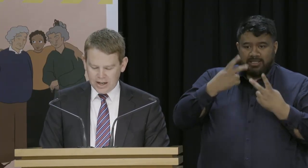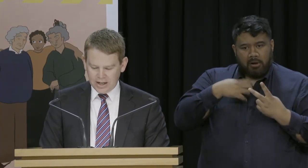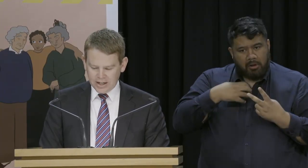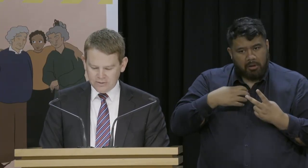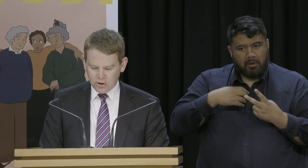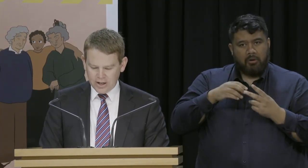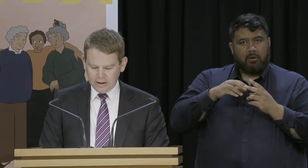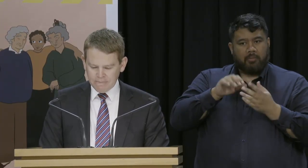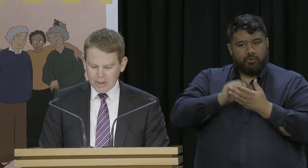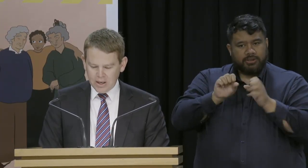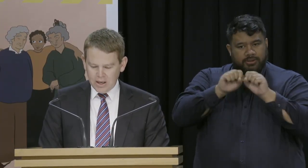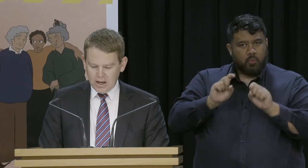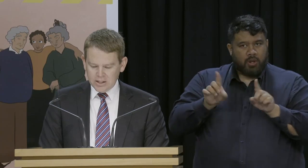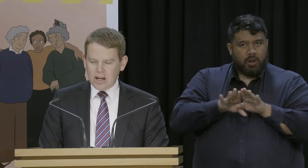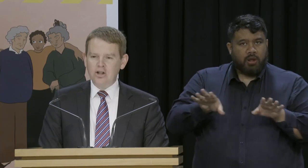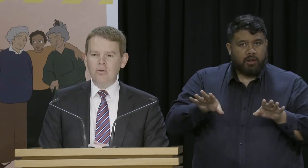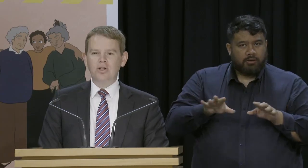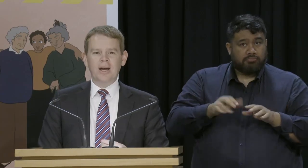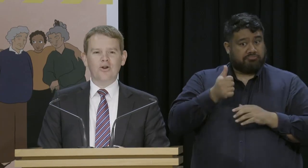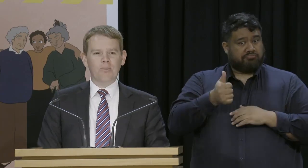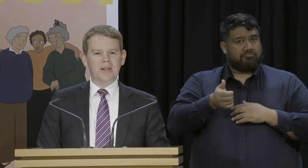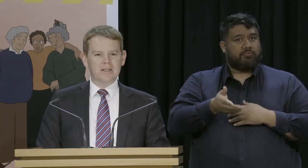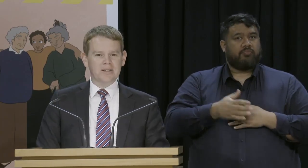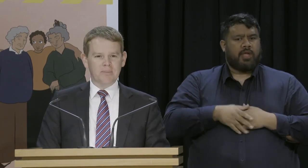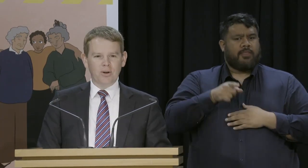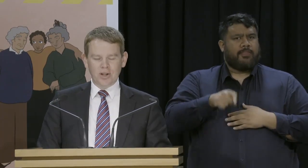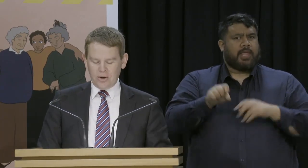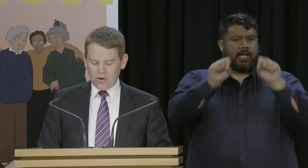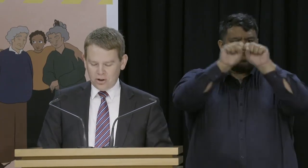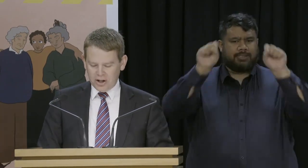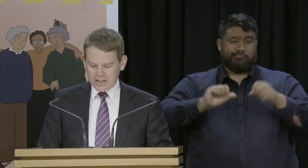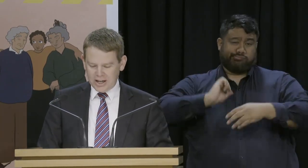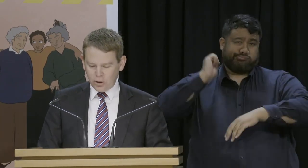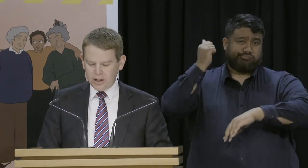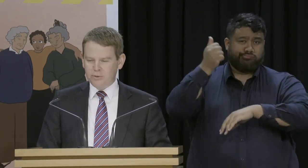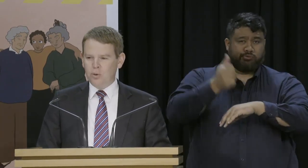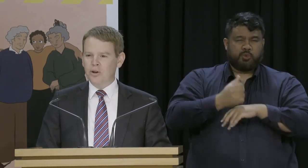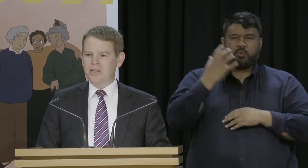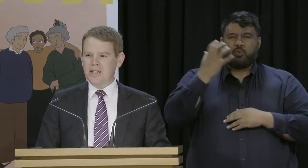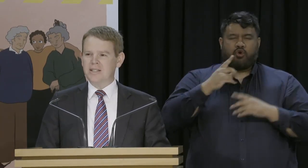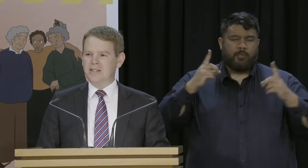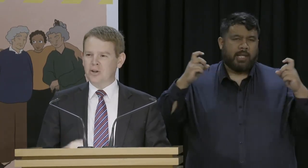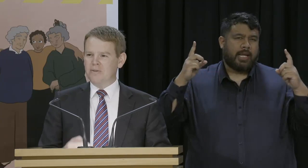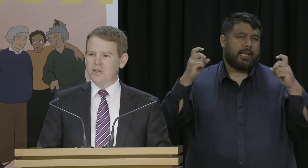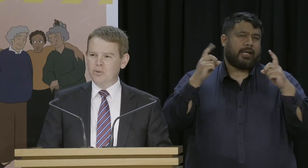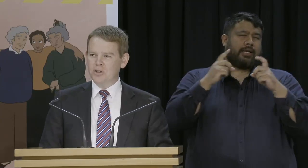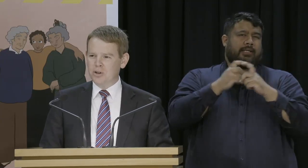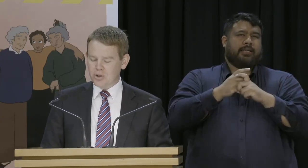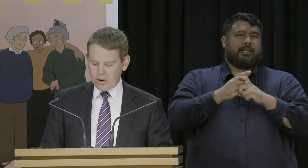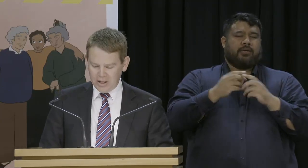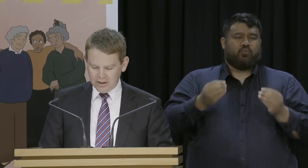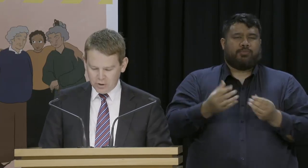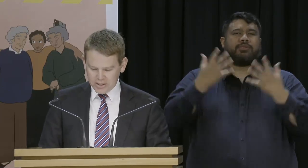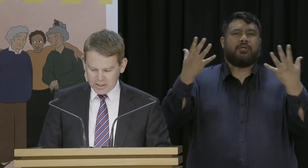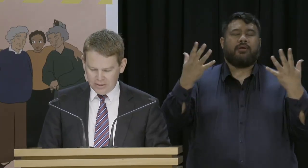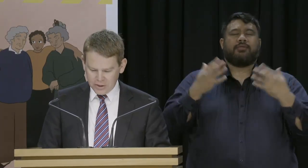that last Friday. It is a huge and complex system. Those going online today looking for it won't see it. It's only visible to those